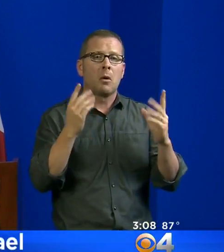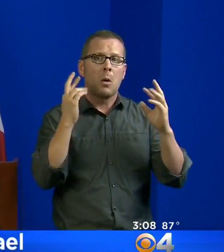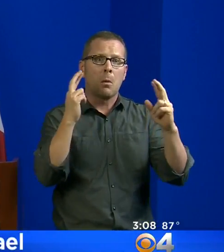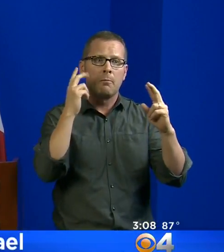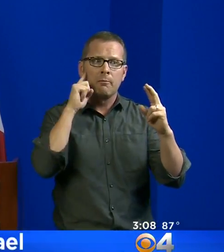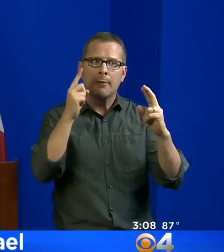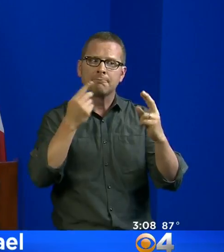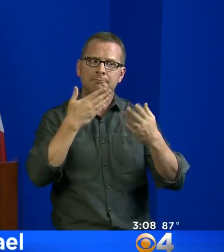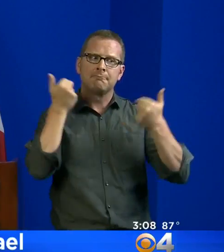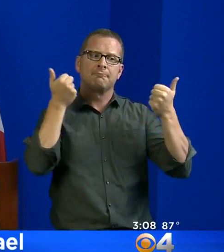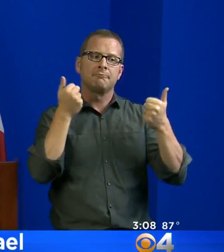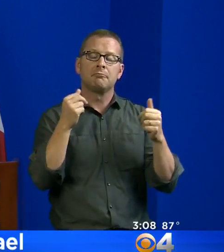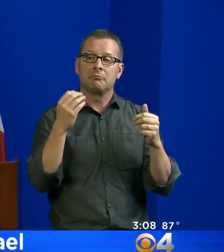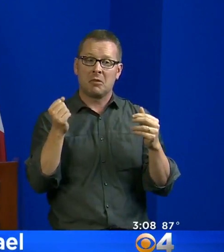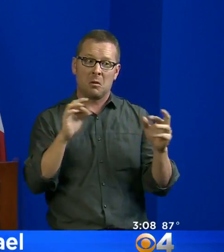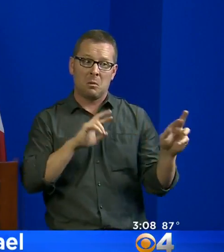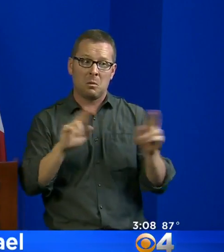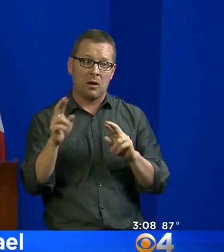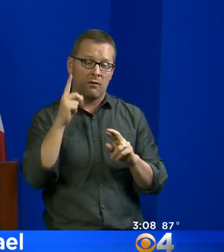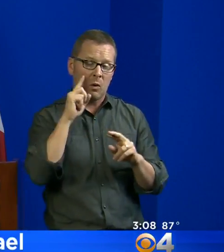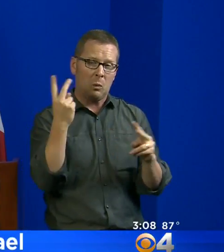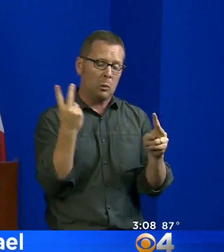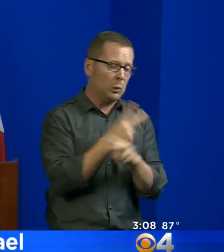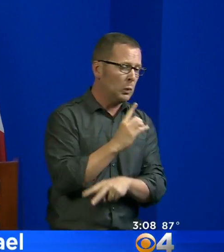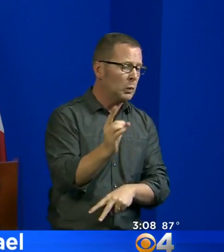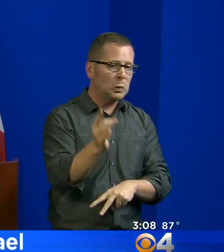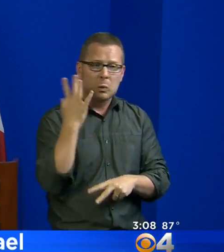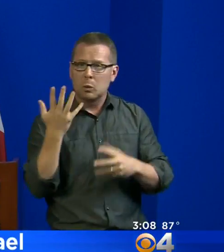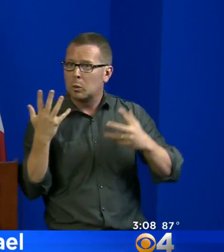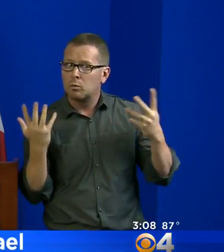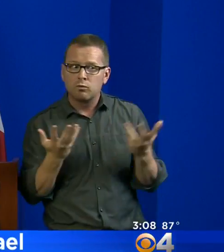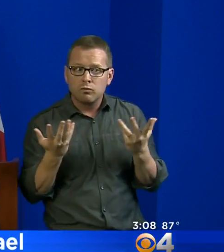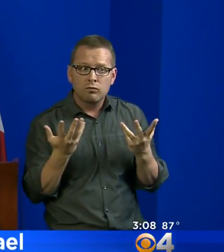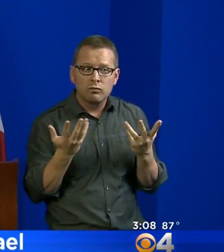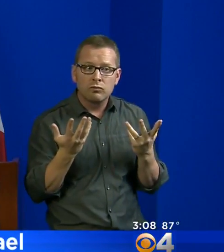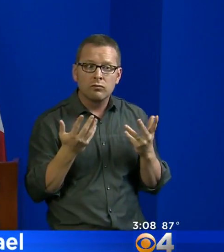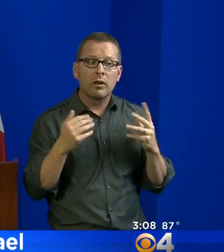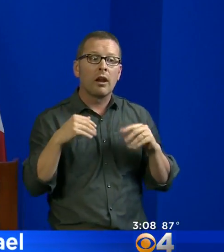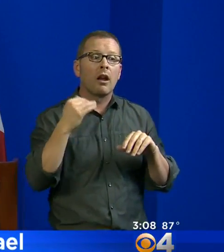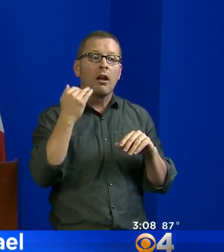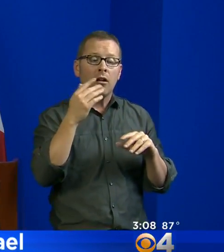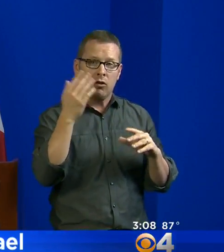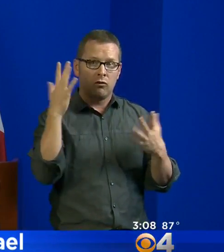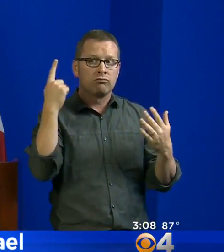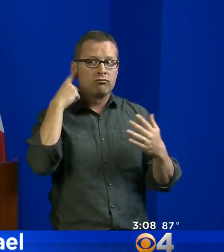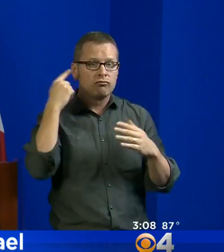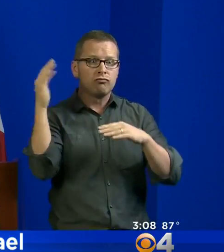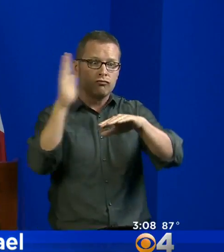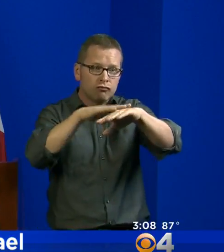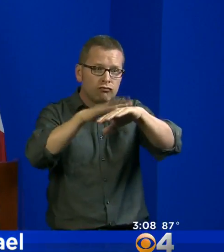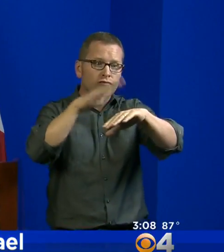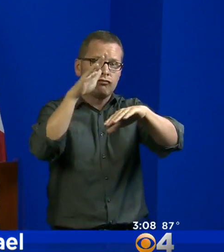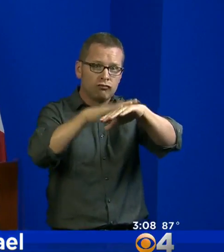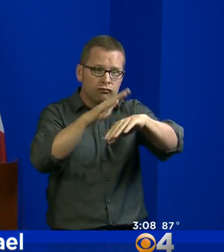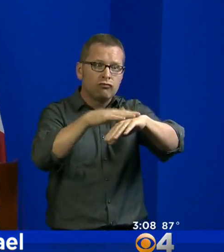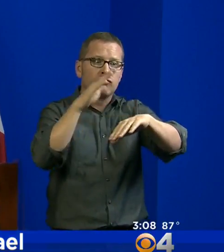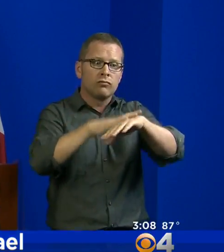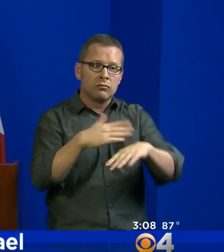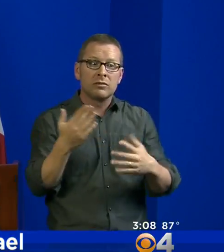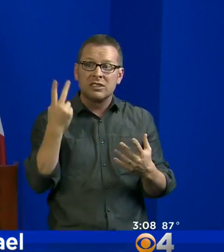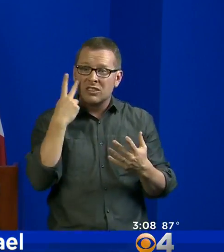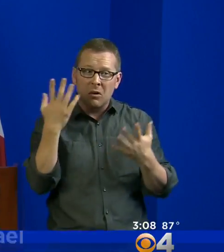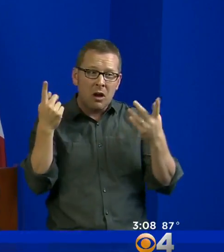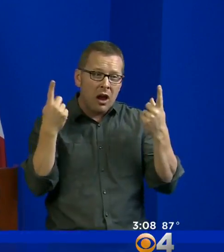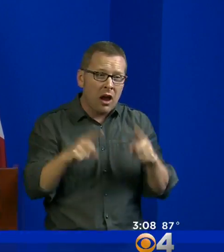Please heed the warnings that you've received. You've watched TV. You've seen what Harvey's done to Texas. Prepare. Have your plan